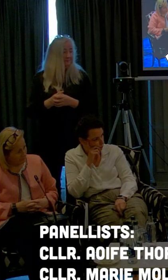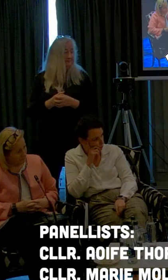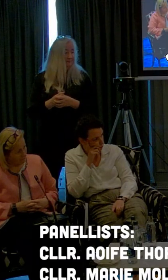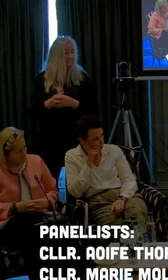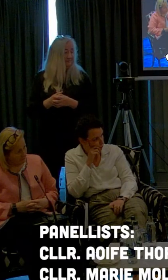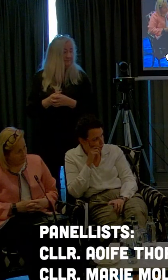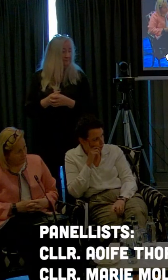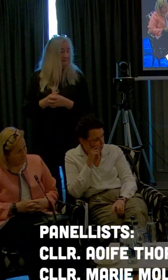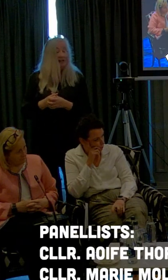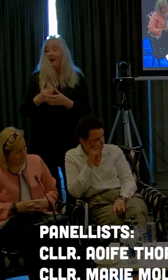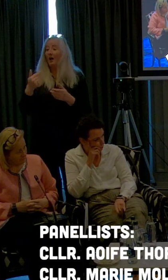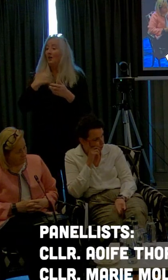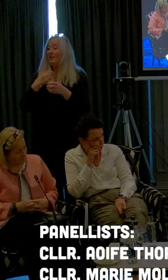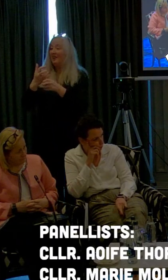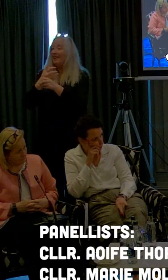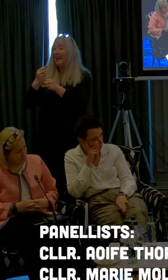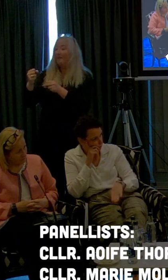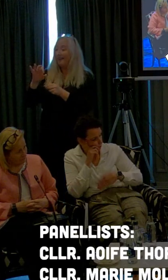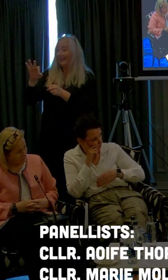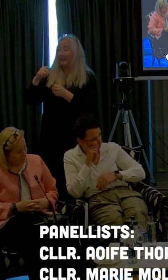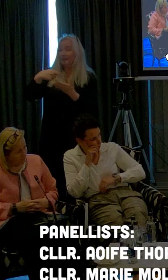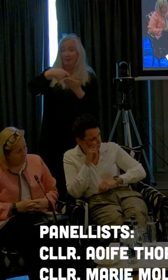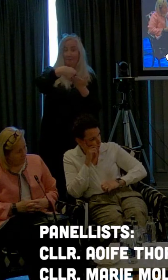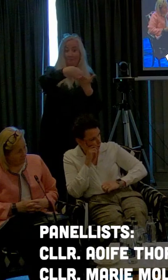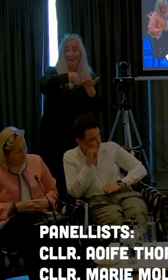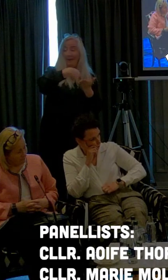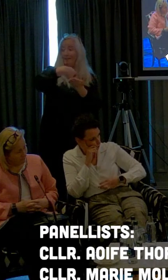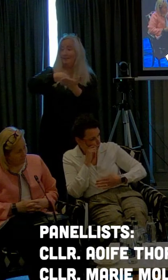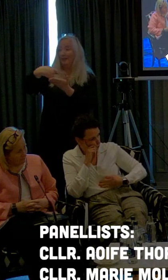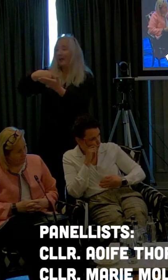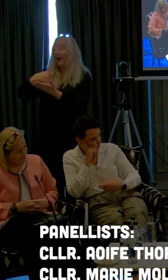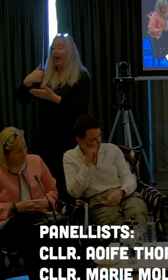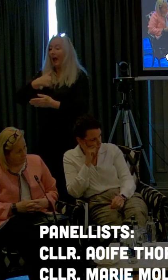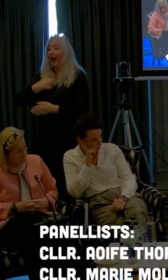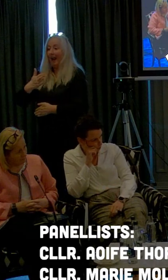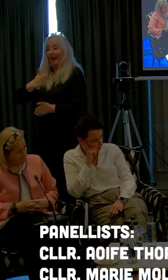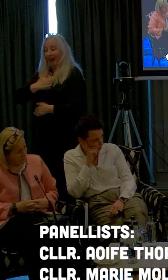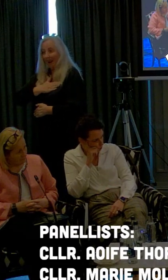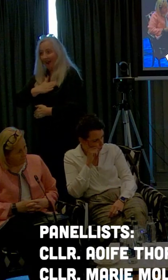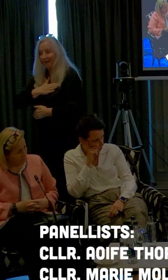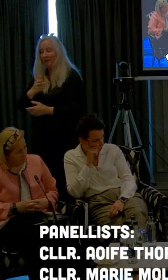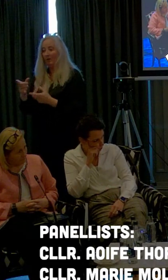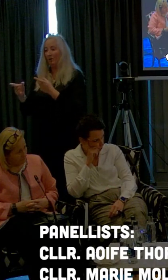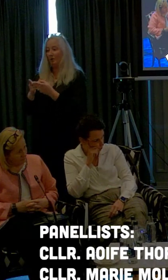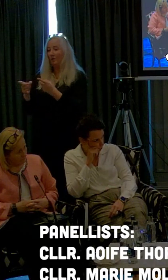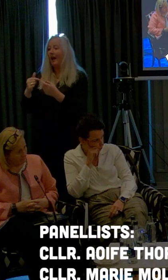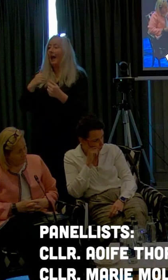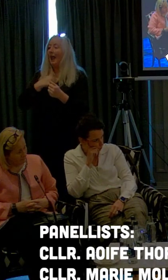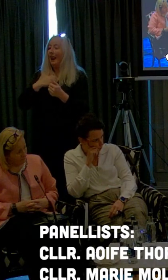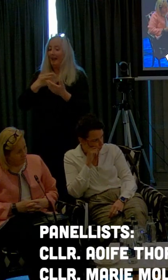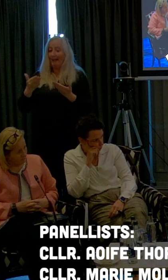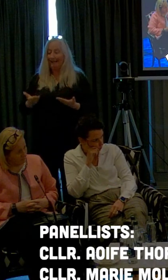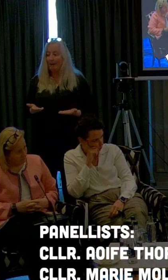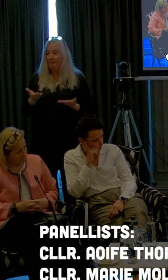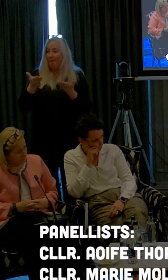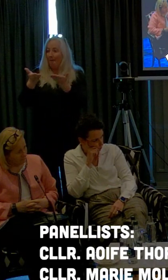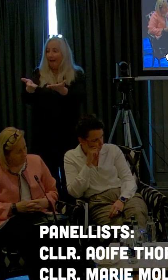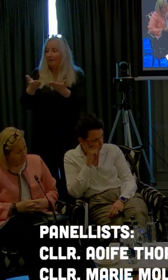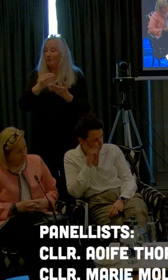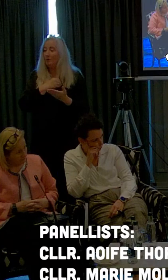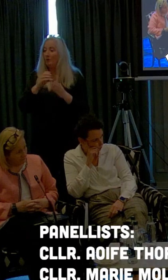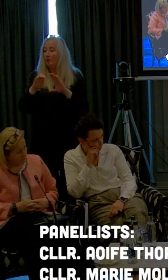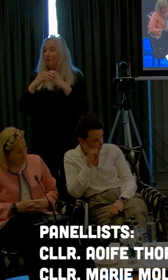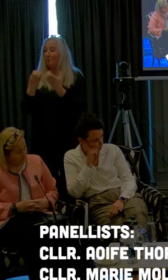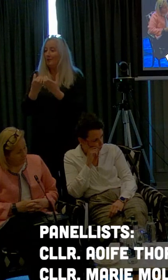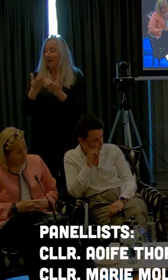never claimed one penny for travelling to the ETB. I like to do things. I like to give back to the community and I like to